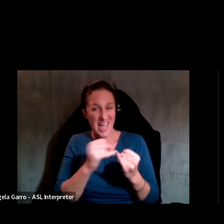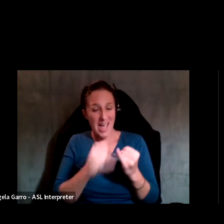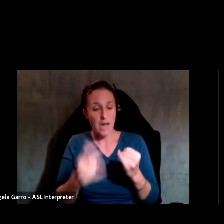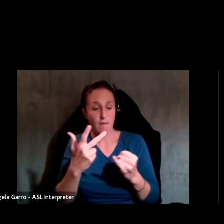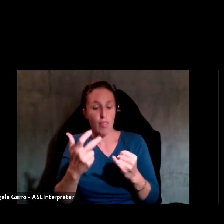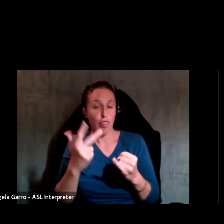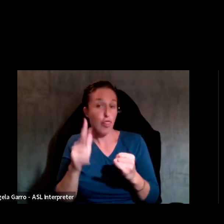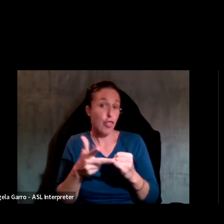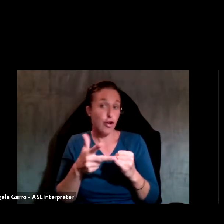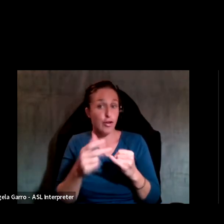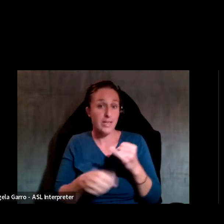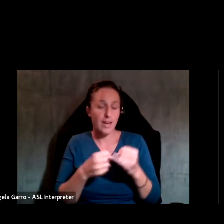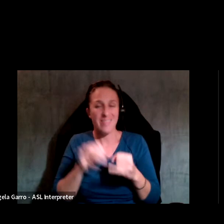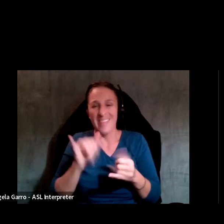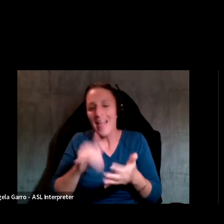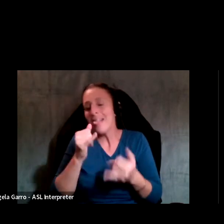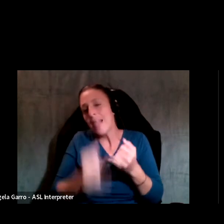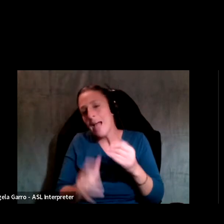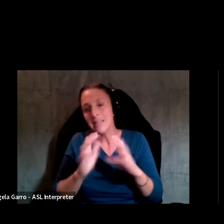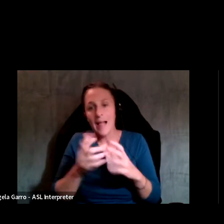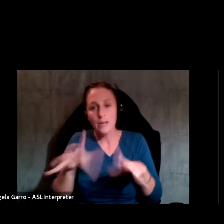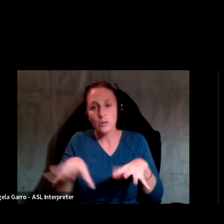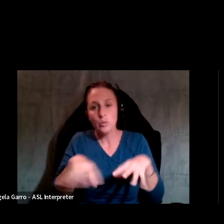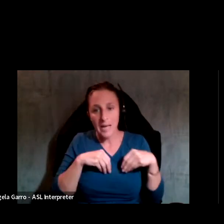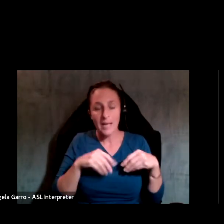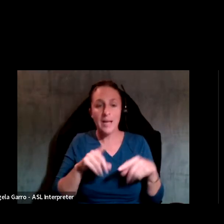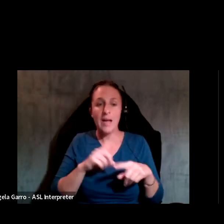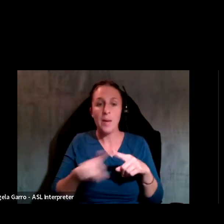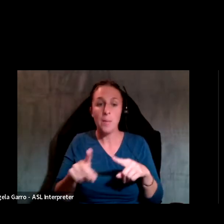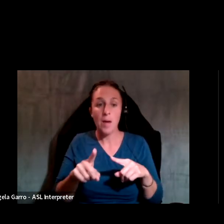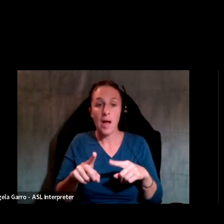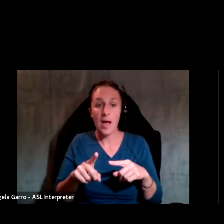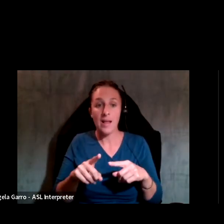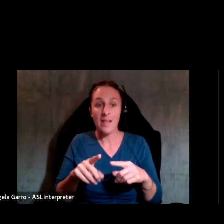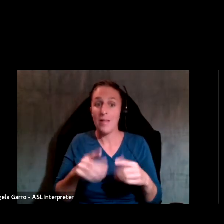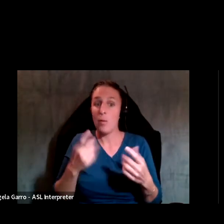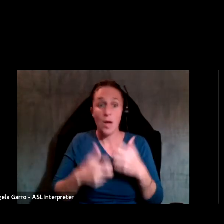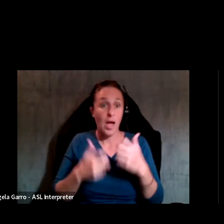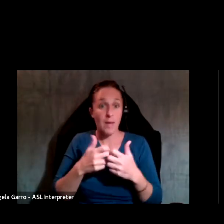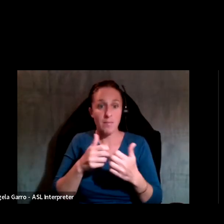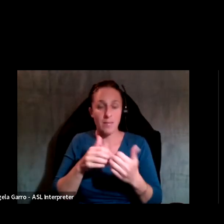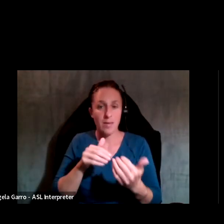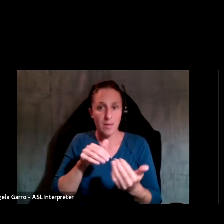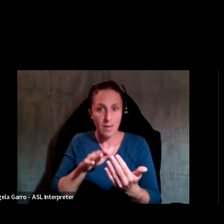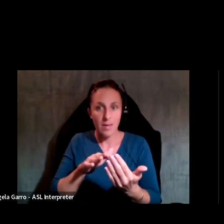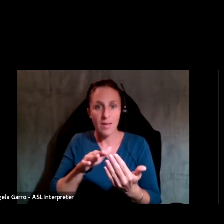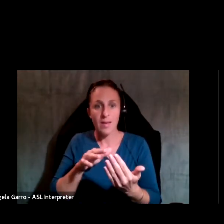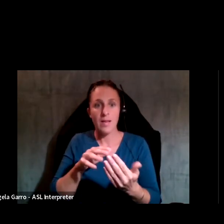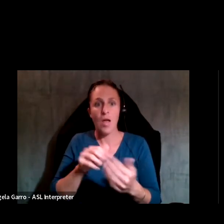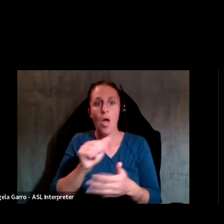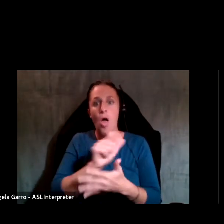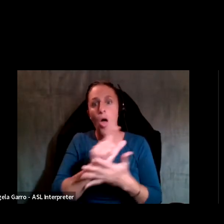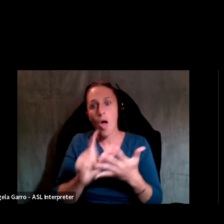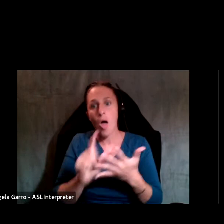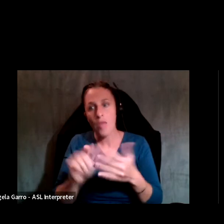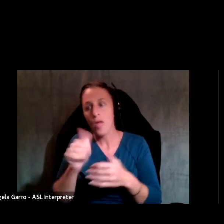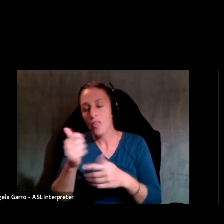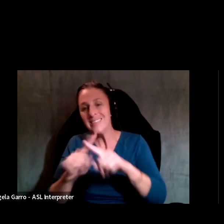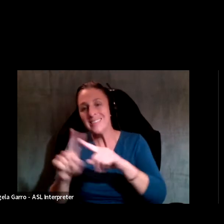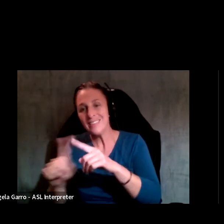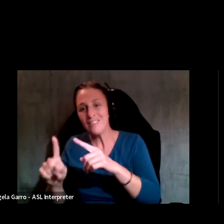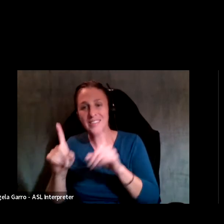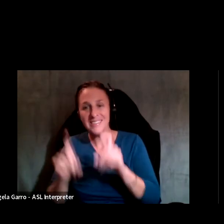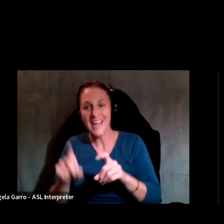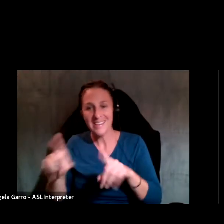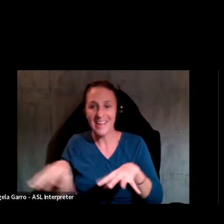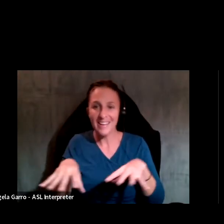that last class you're taking. The problem is that runs headlong into all the other tests that most kids are taking the end of their junior year,